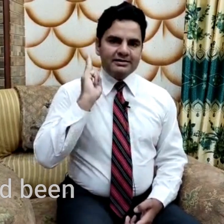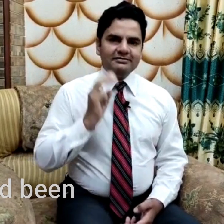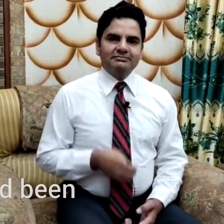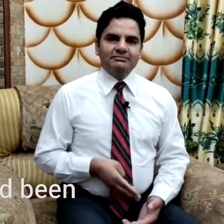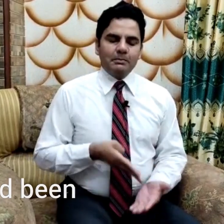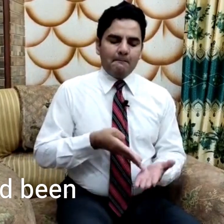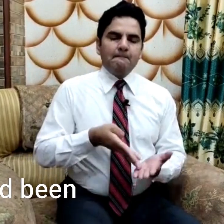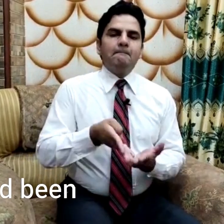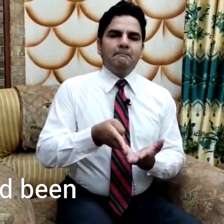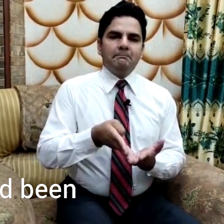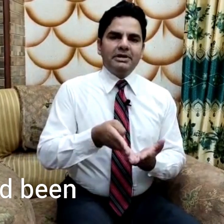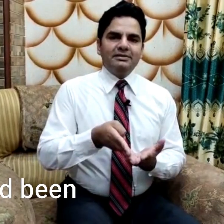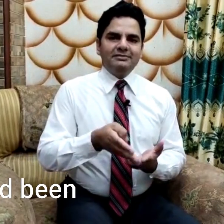had been,